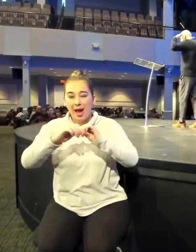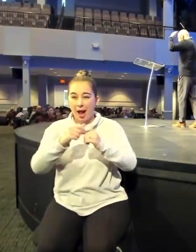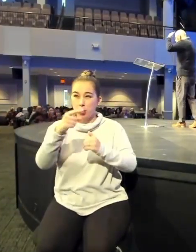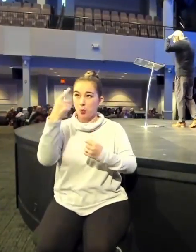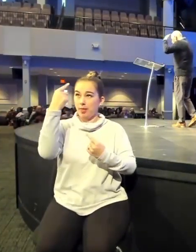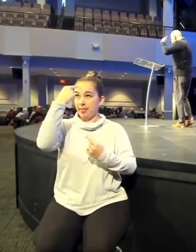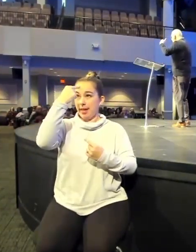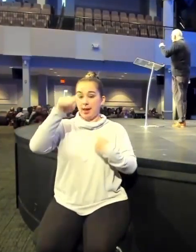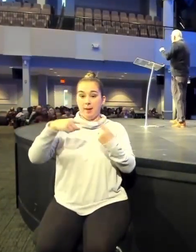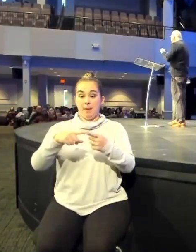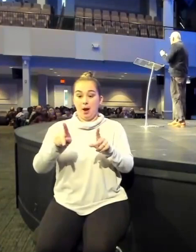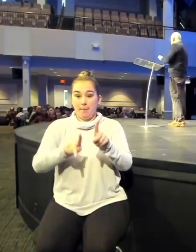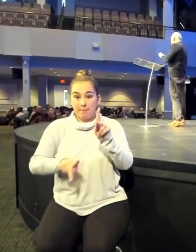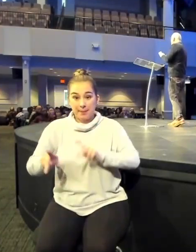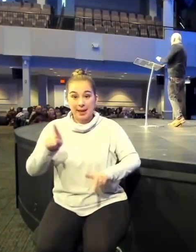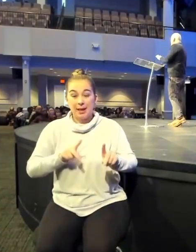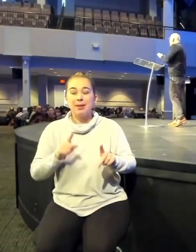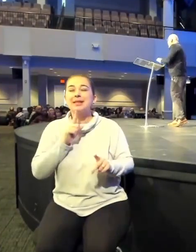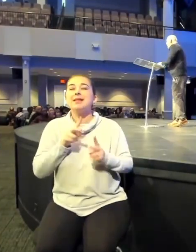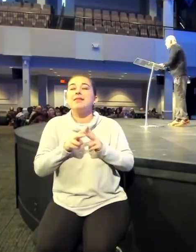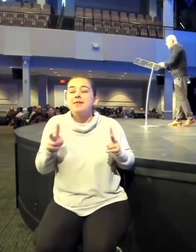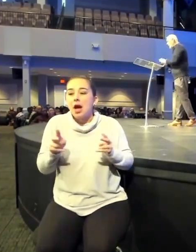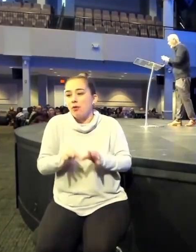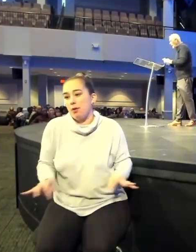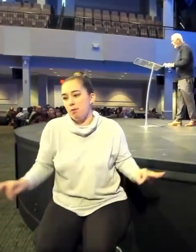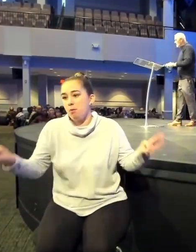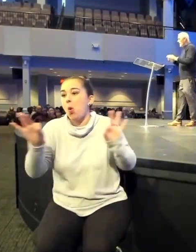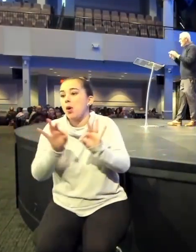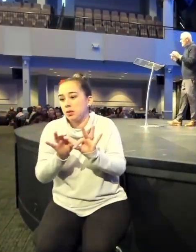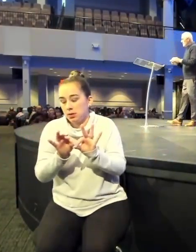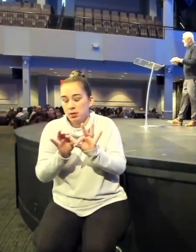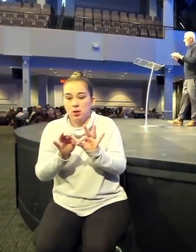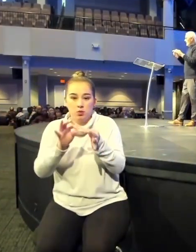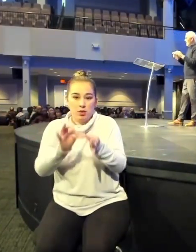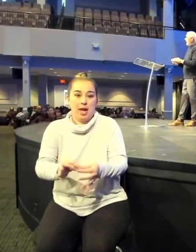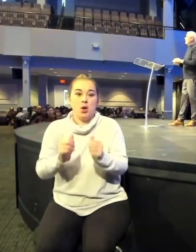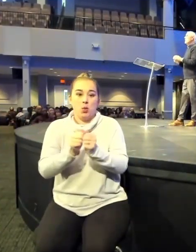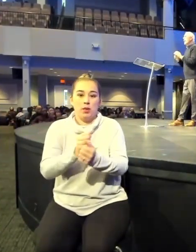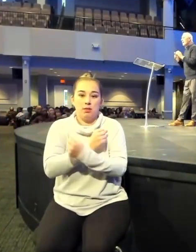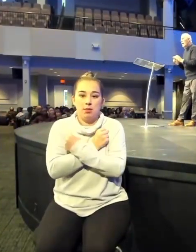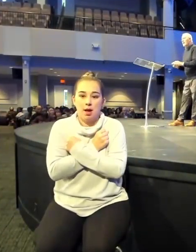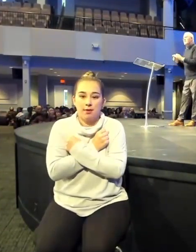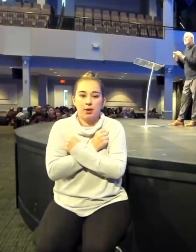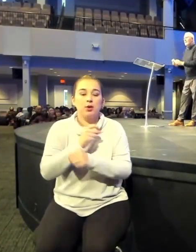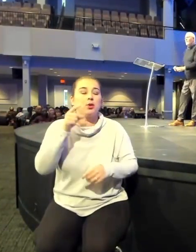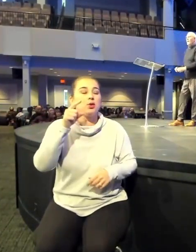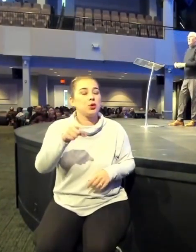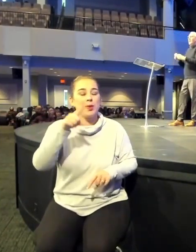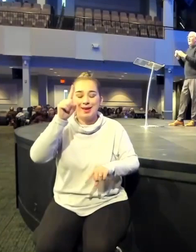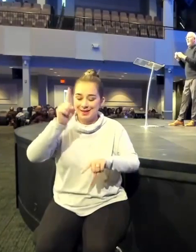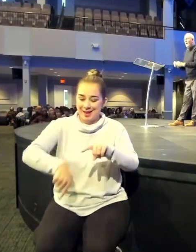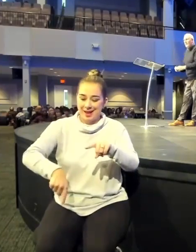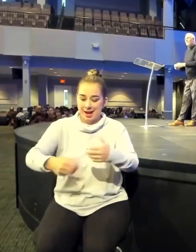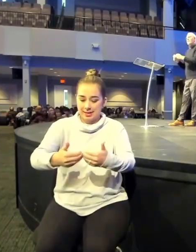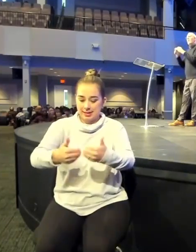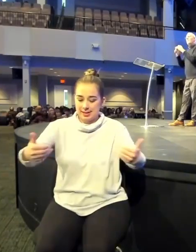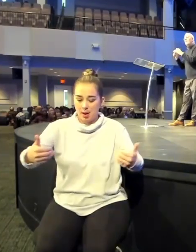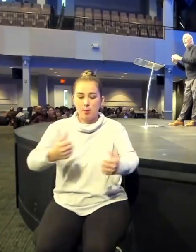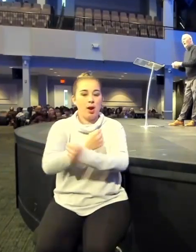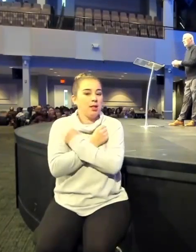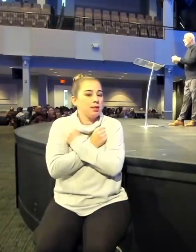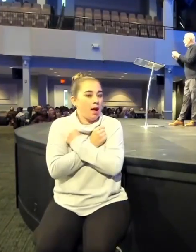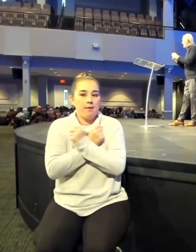think about people is very, very important when it comes to love. You cannot separate love